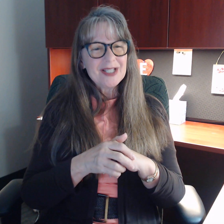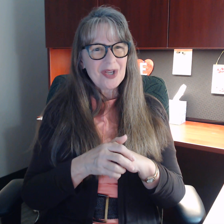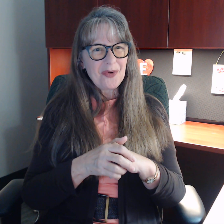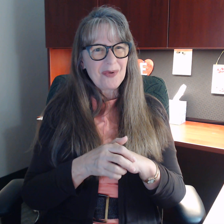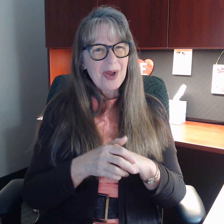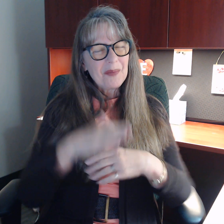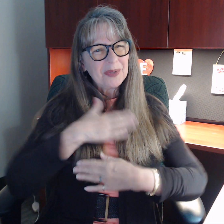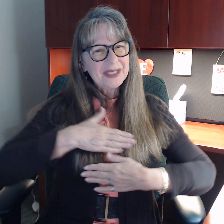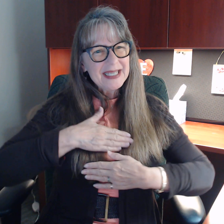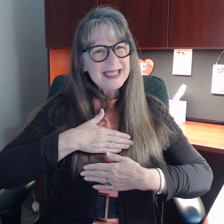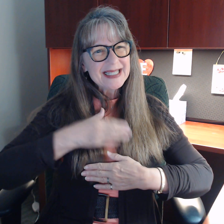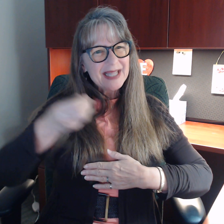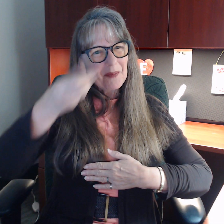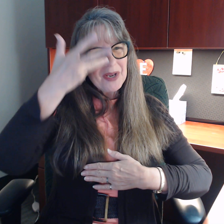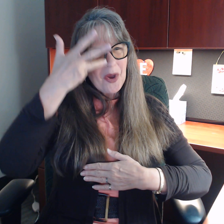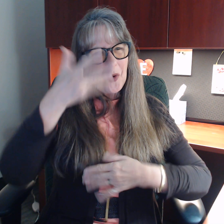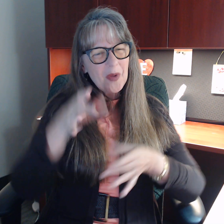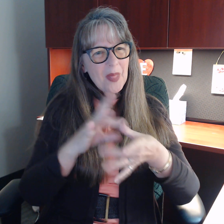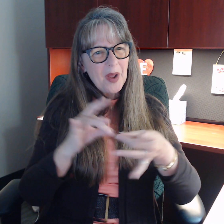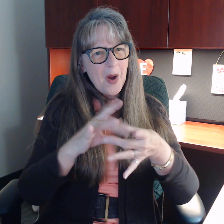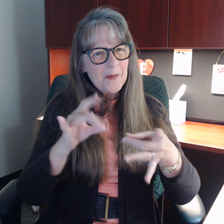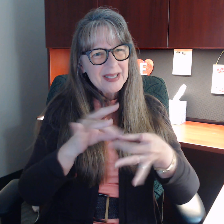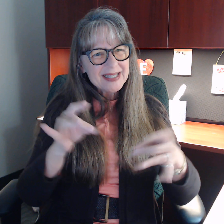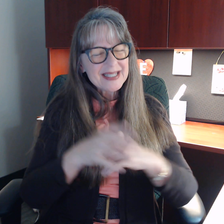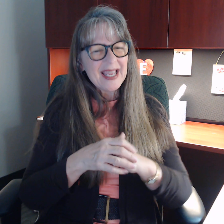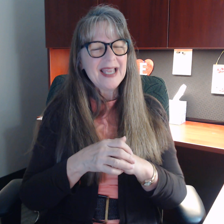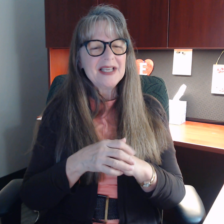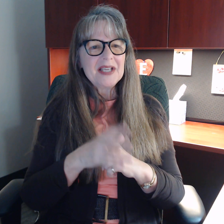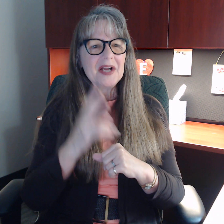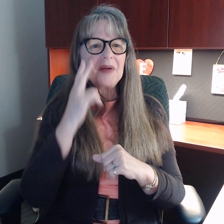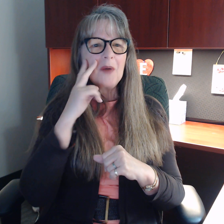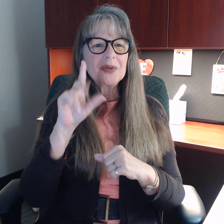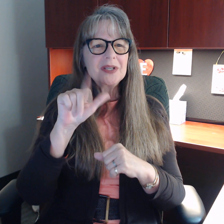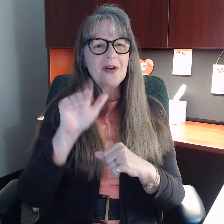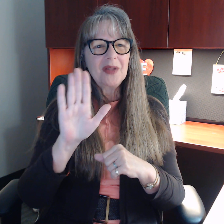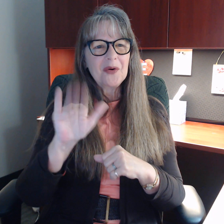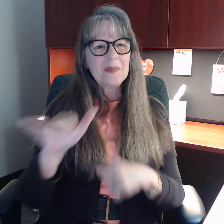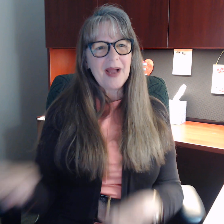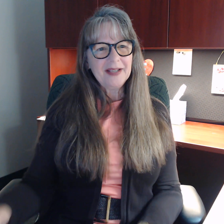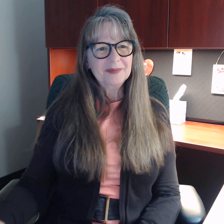So please let me know in the comments, and I will see y'all later. Bye.